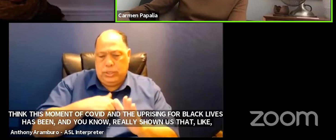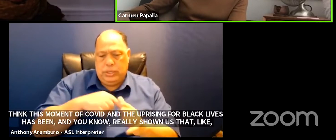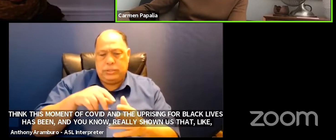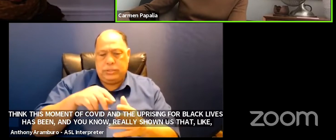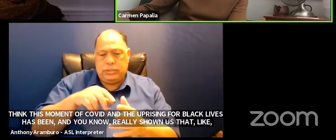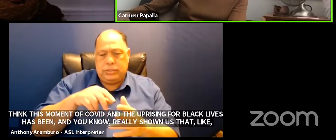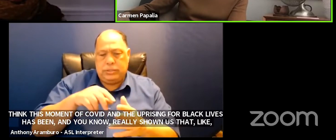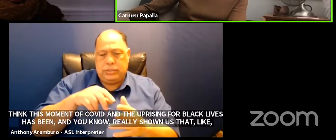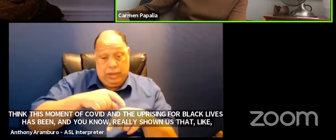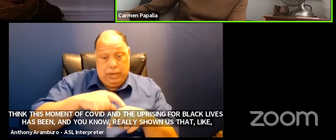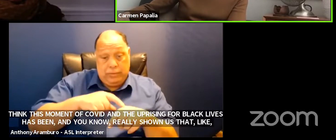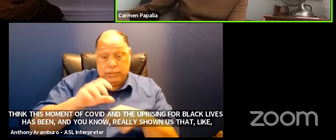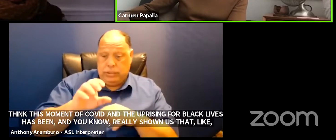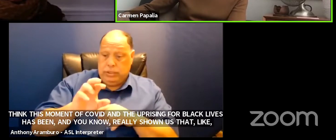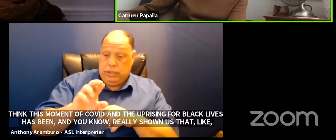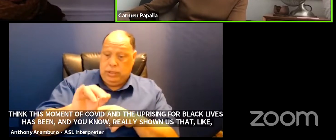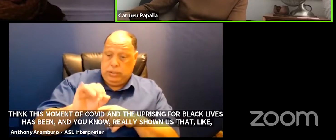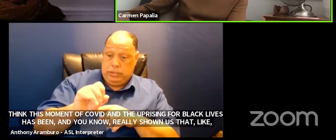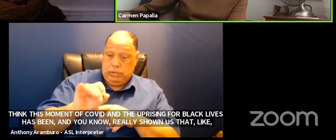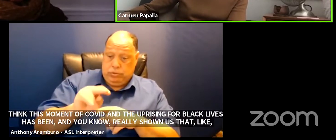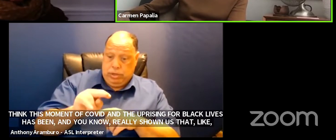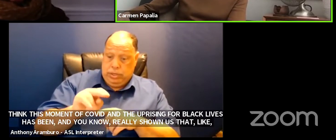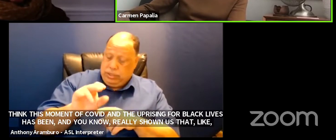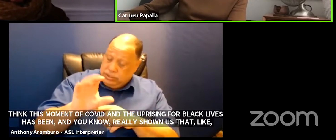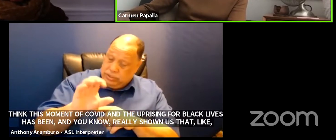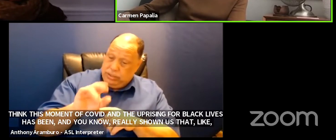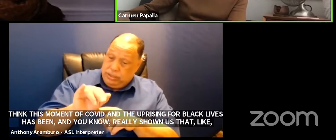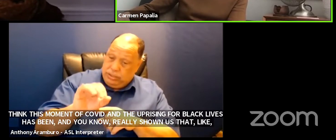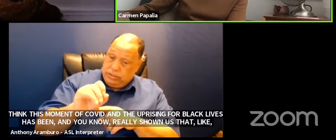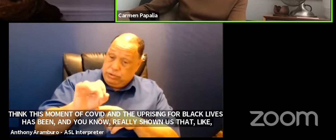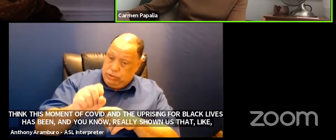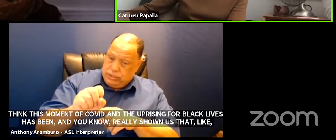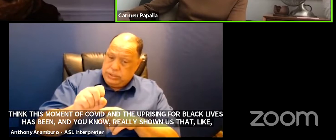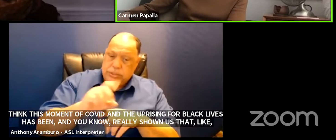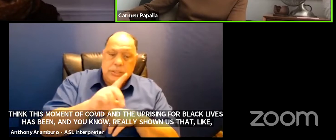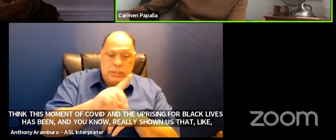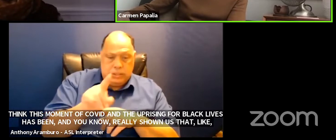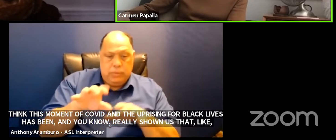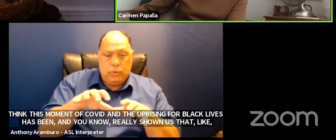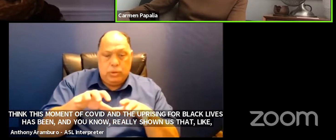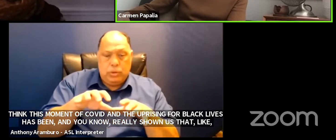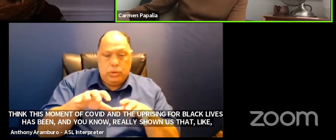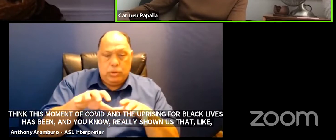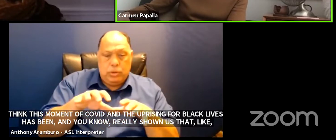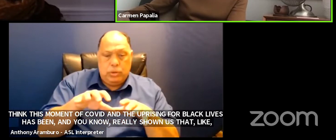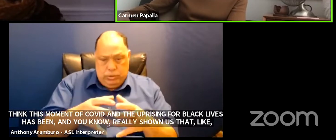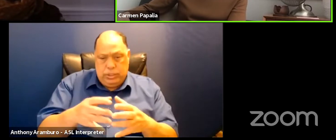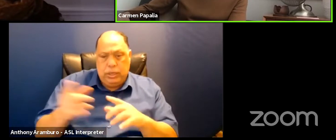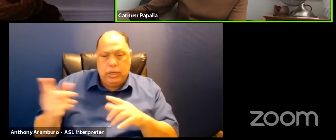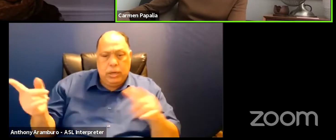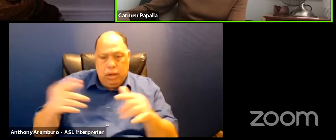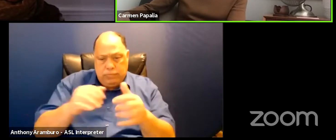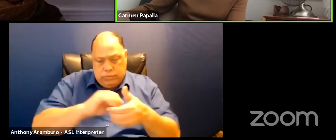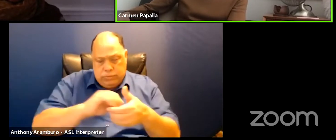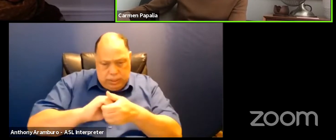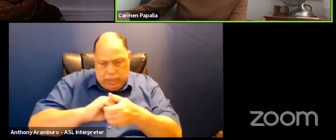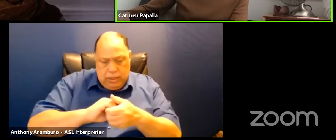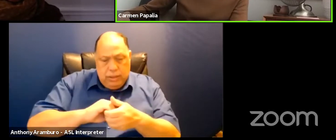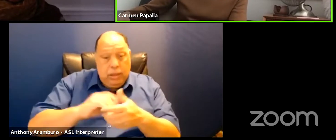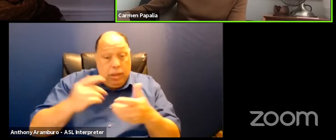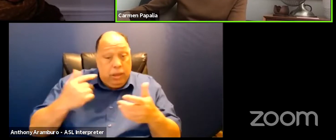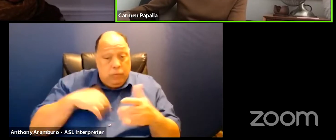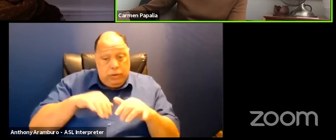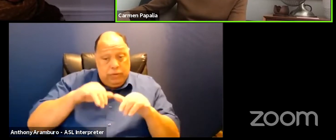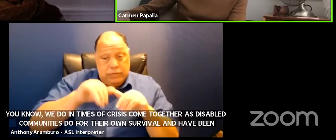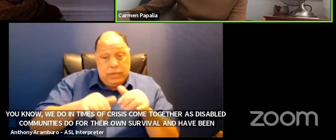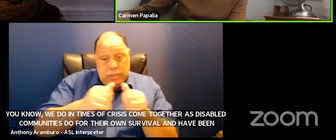crisis come together as disabled communities do for their own survival, and have been for forever. In order